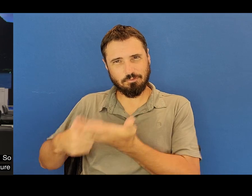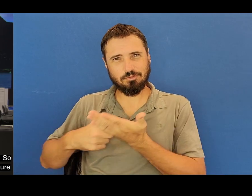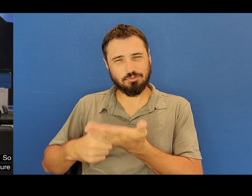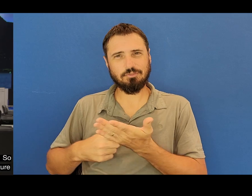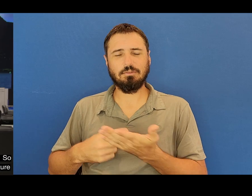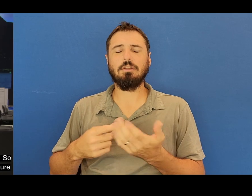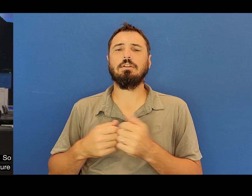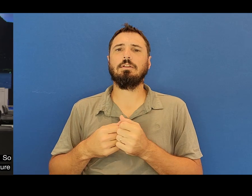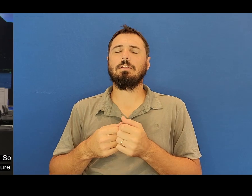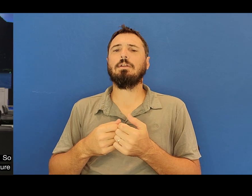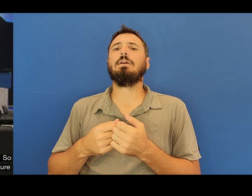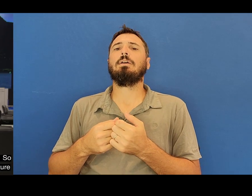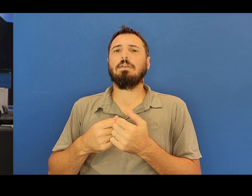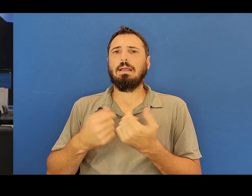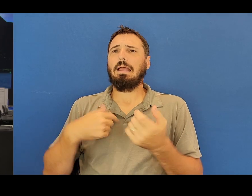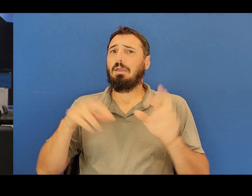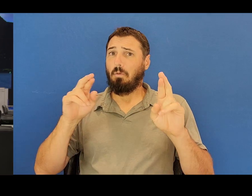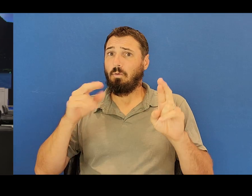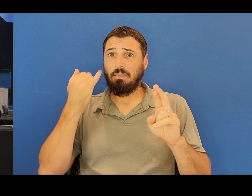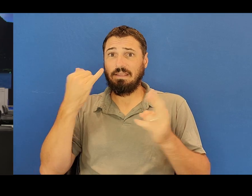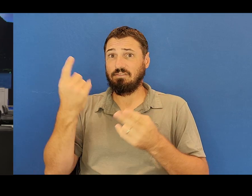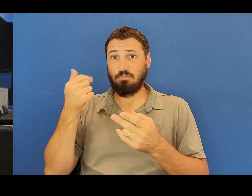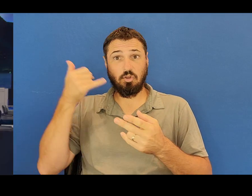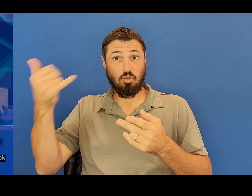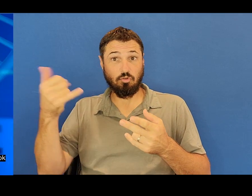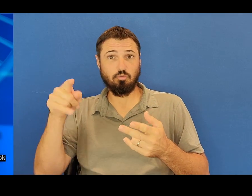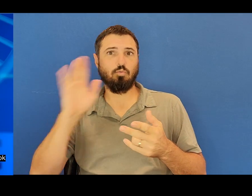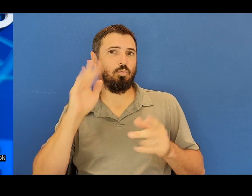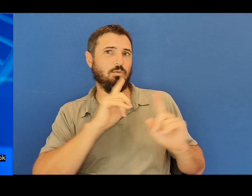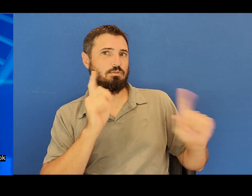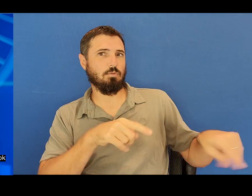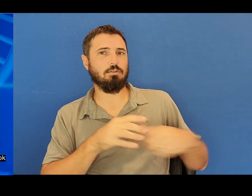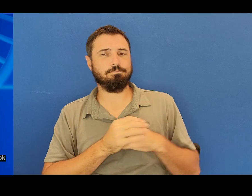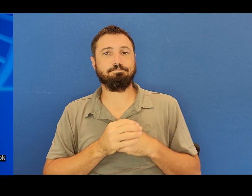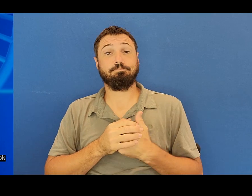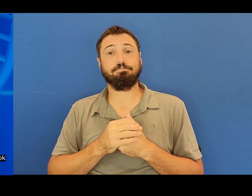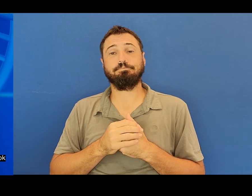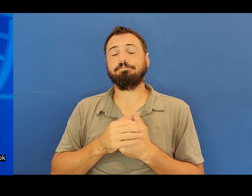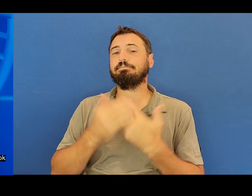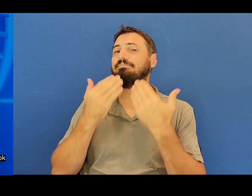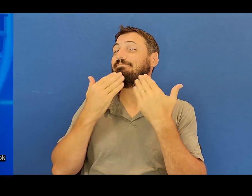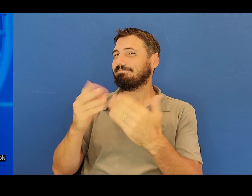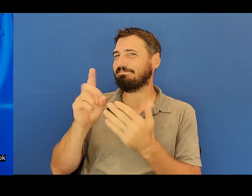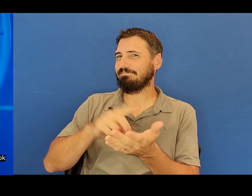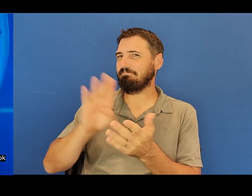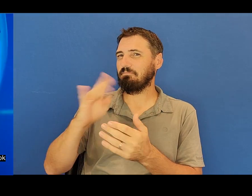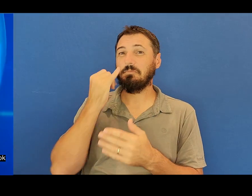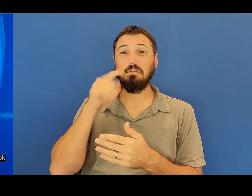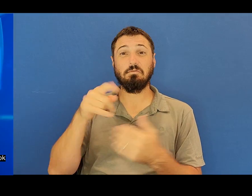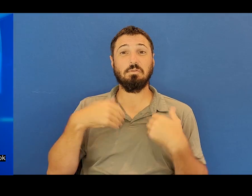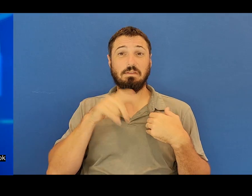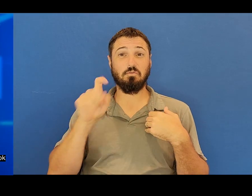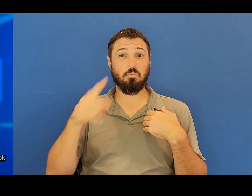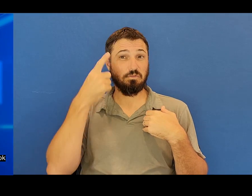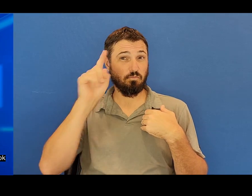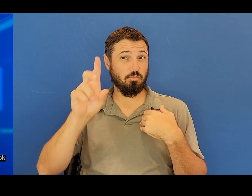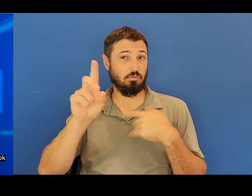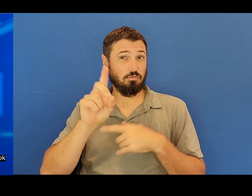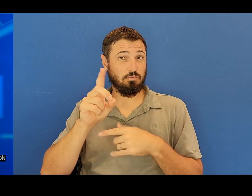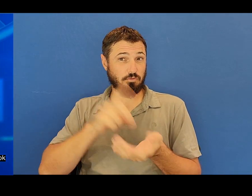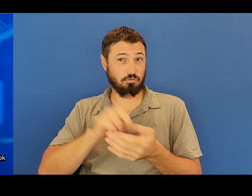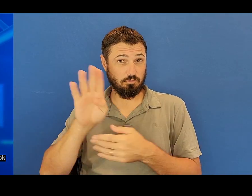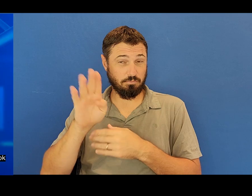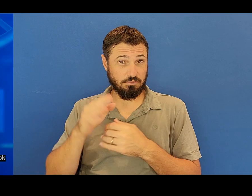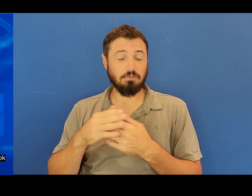anyone who receives a call or text in the future will respond. Thanks, Dr. B. If you have any questions for Dr. B,